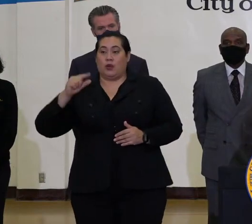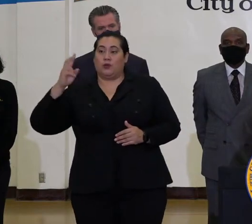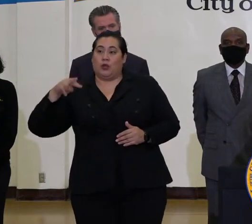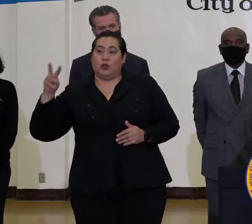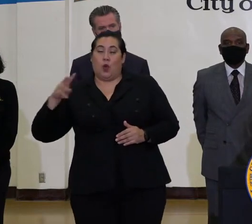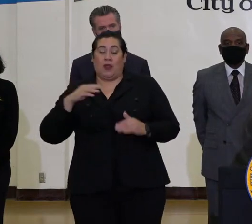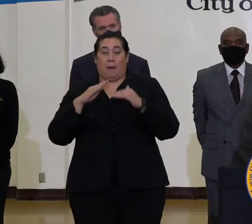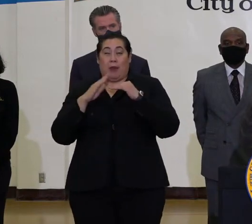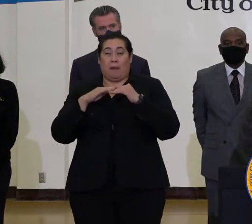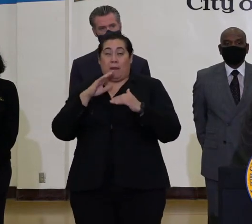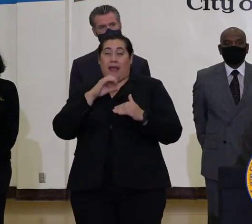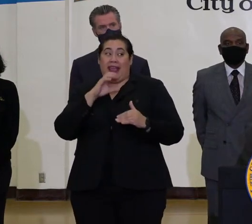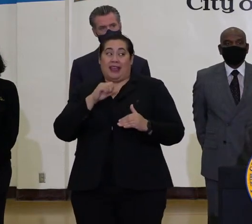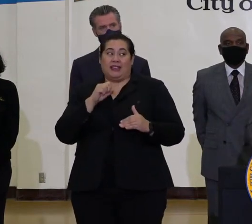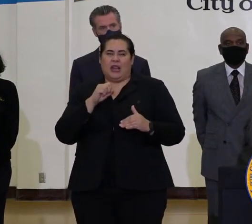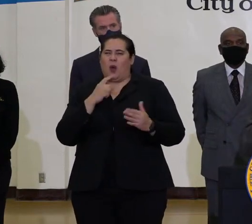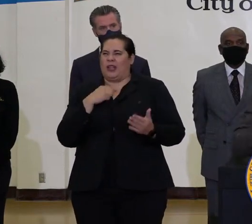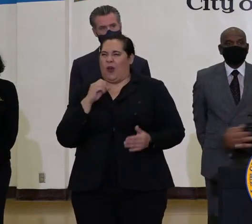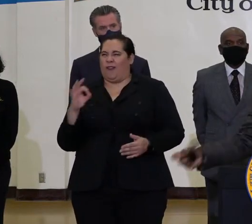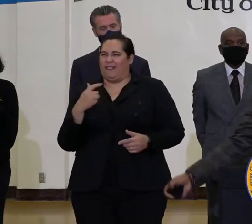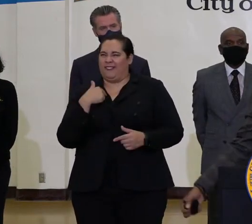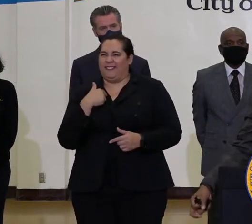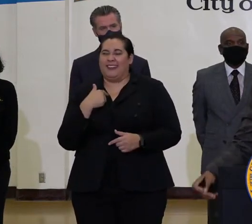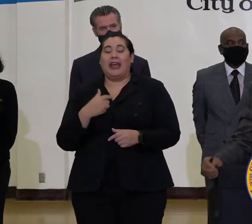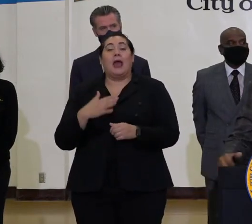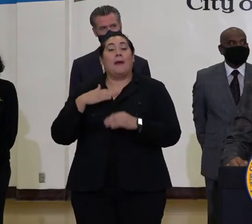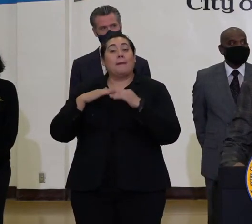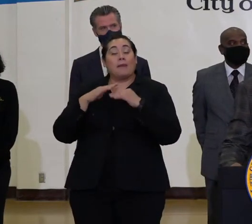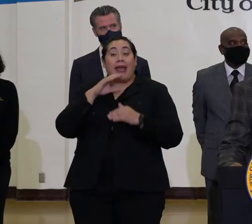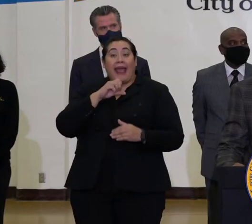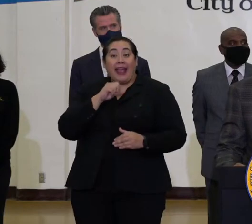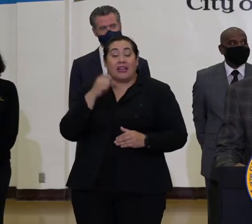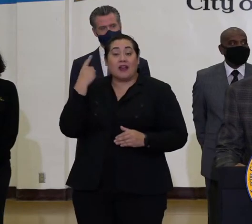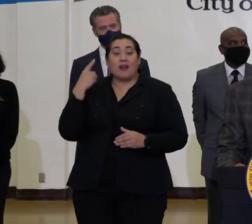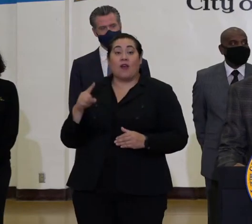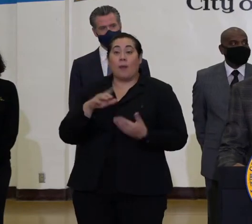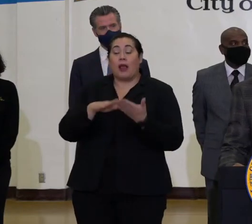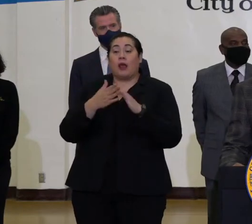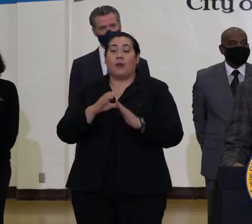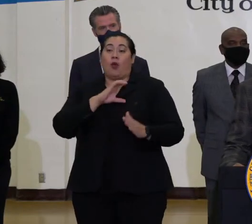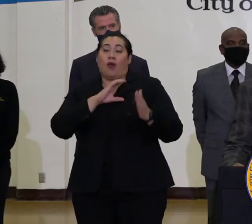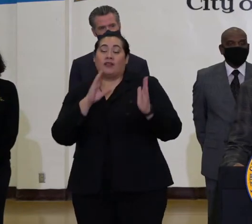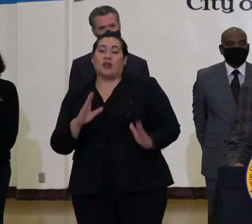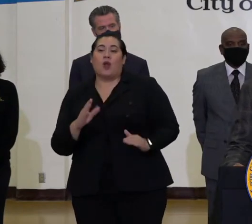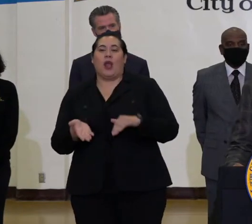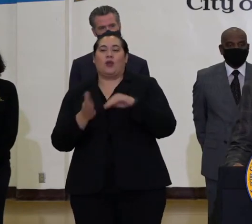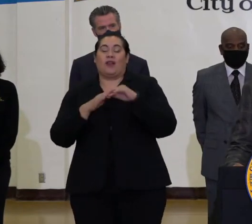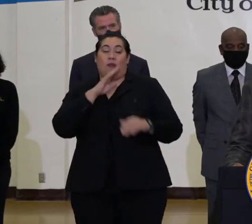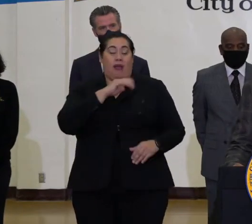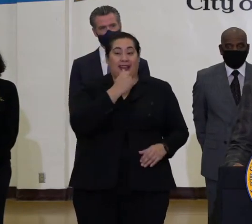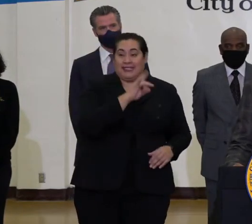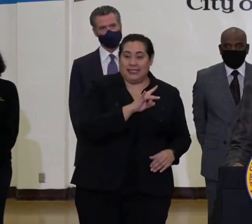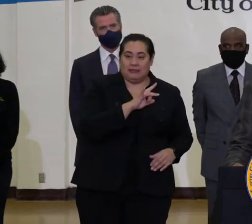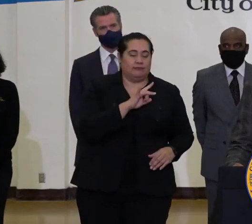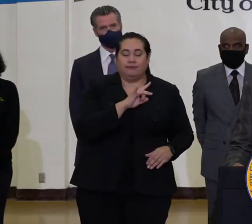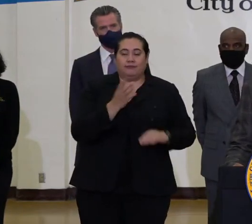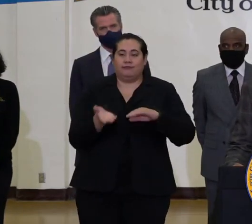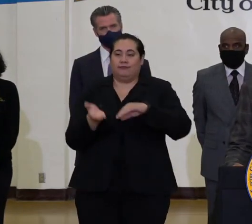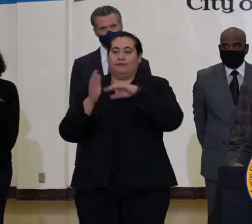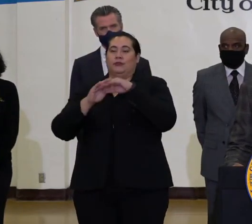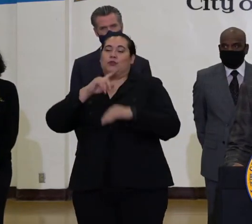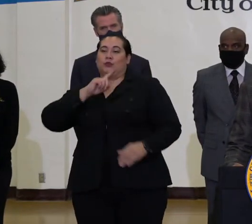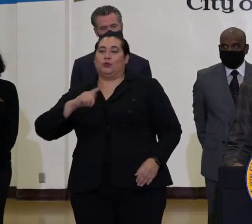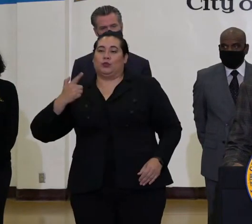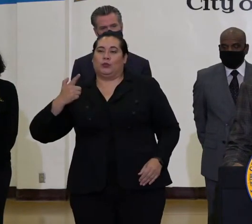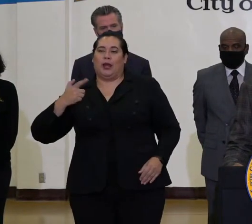minimum age, the minimum age for incoming officers will increase from 18 years to 21 years